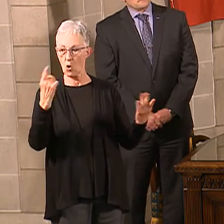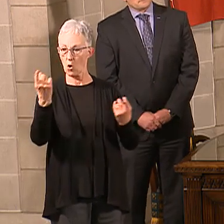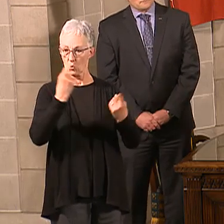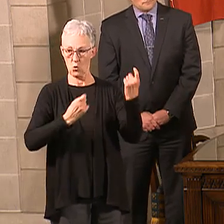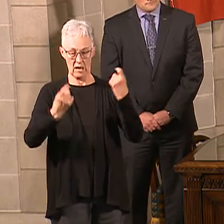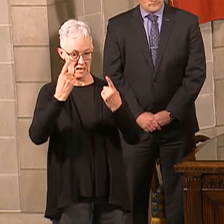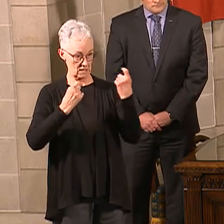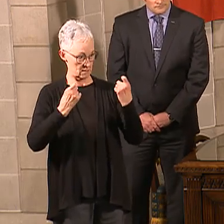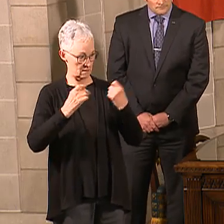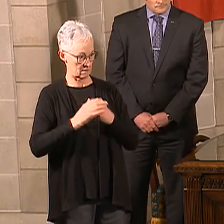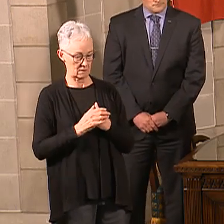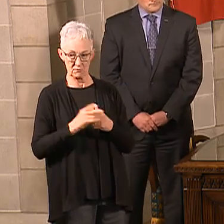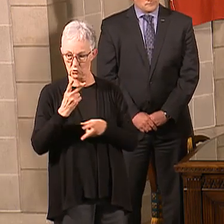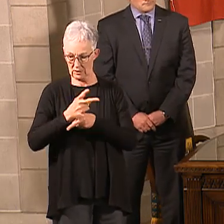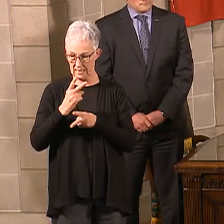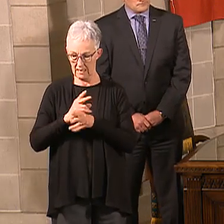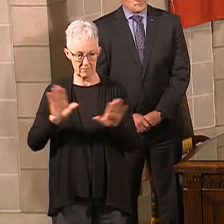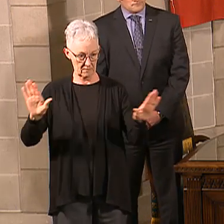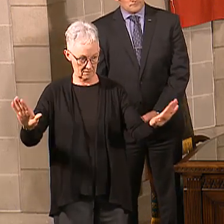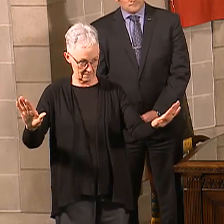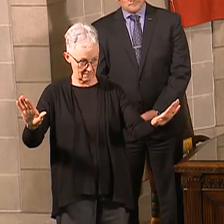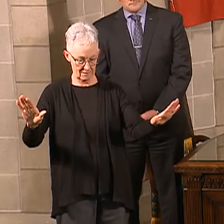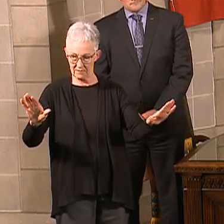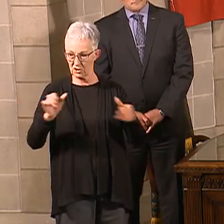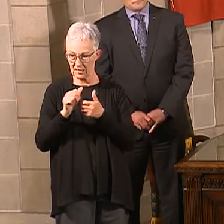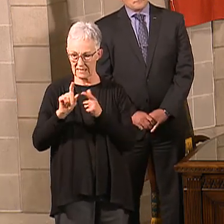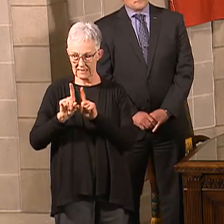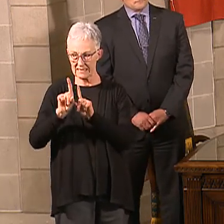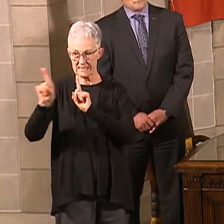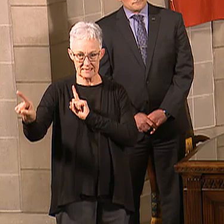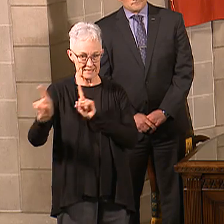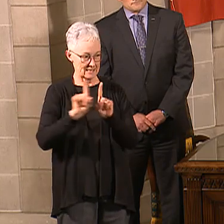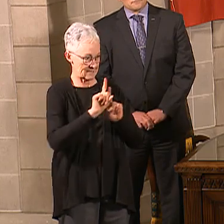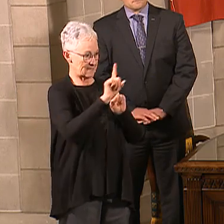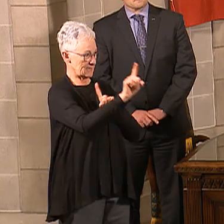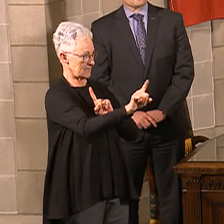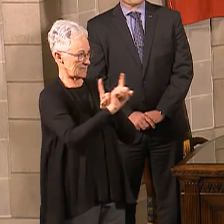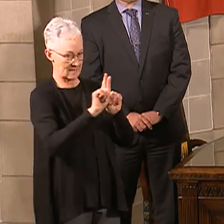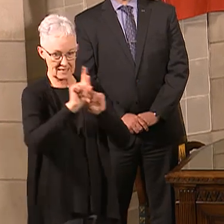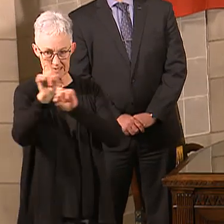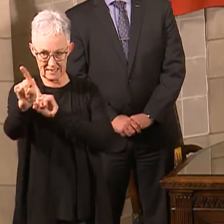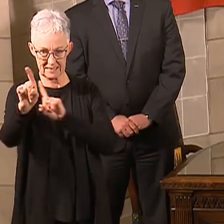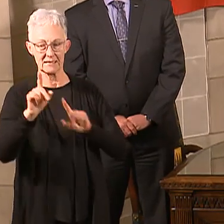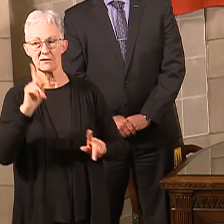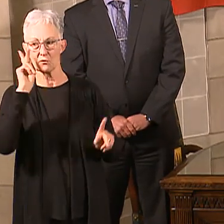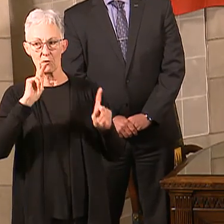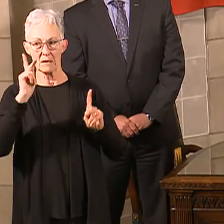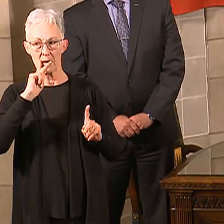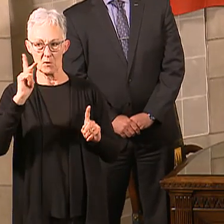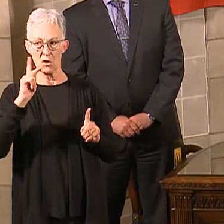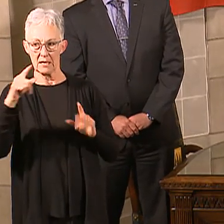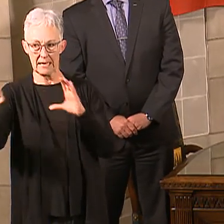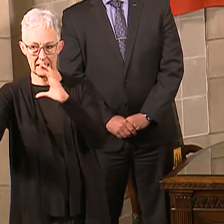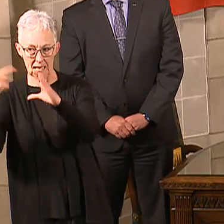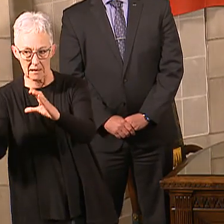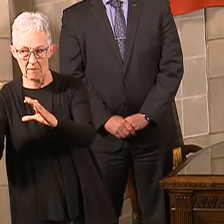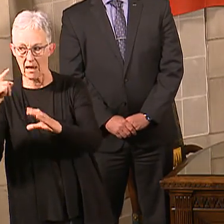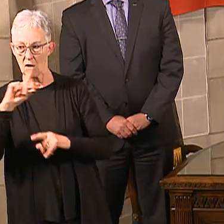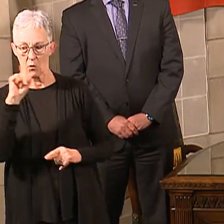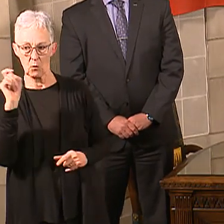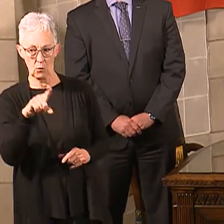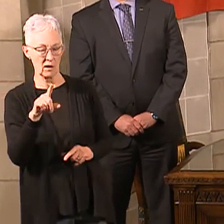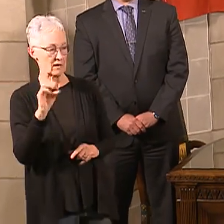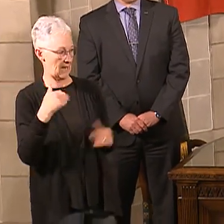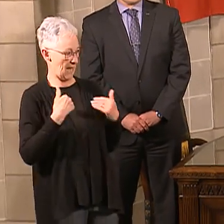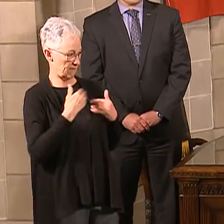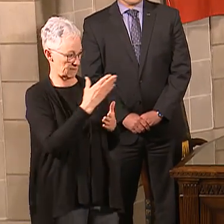now, again, we're social distancing, right? So we're asking people to watch on the remote feed and send questions in ahead of time. So I've got a few